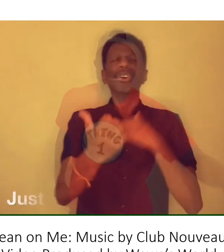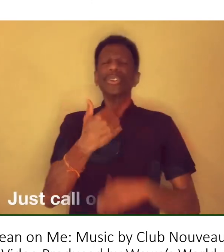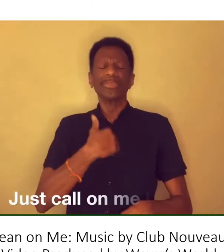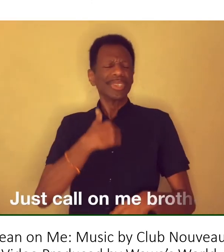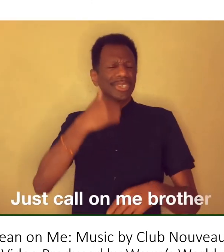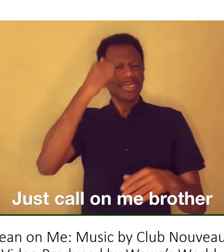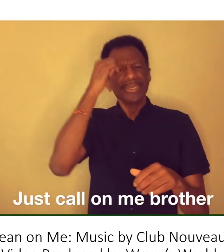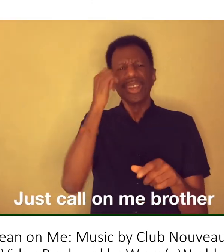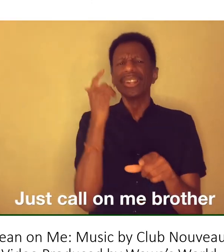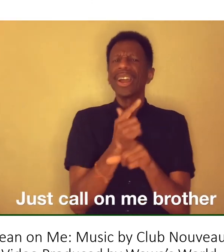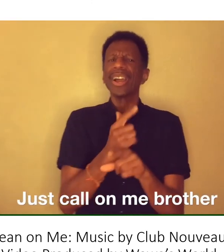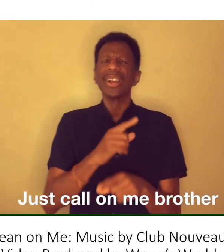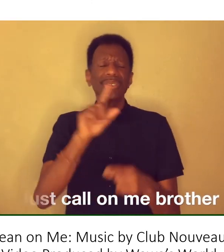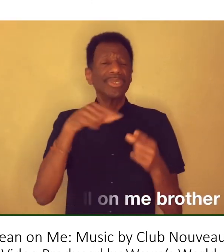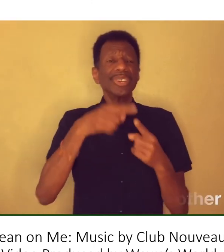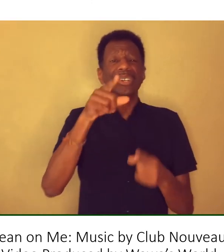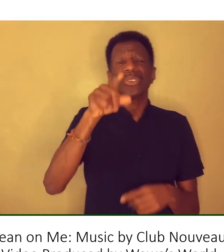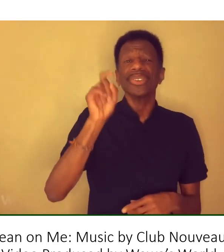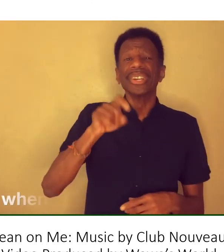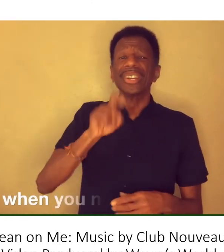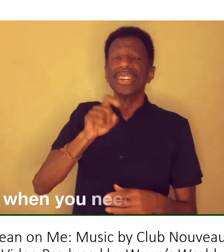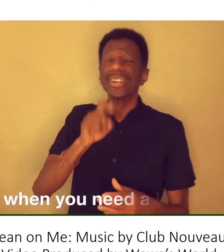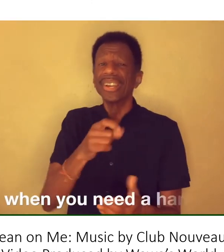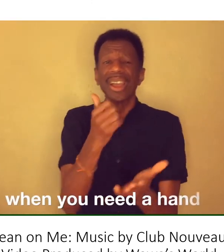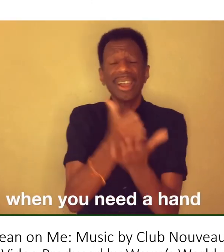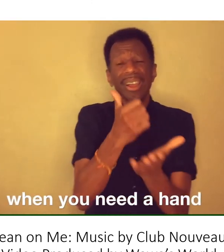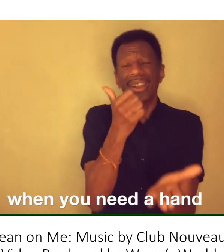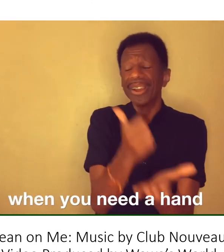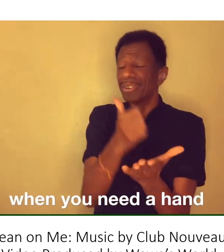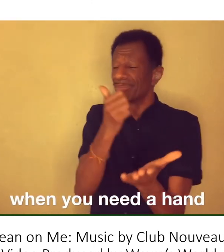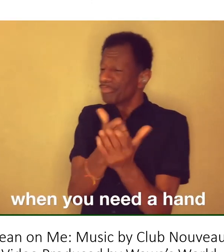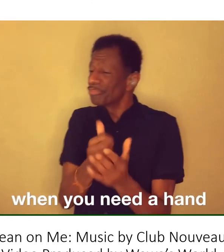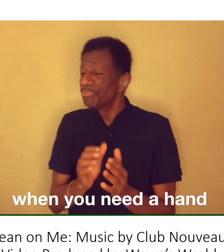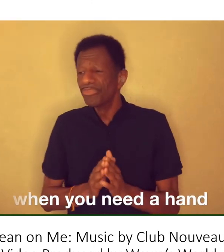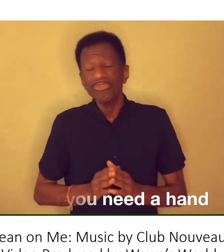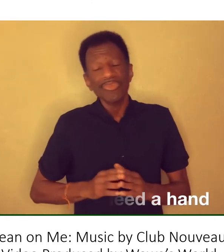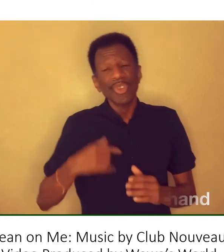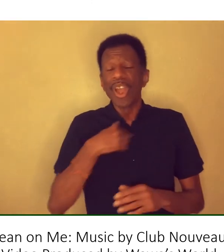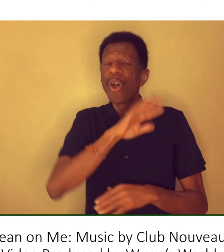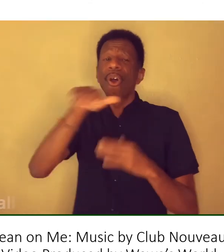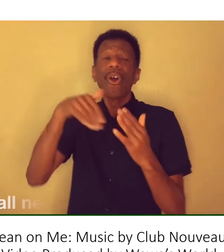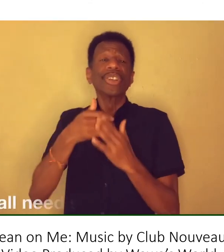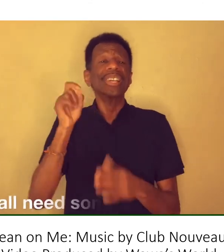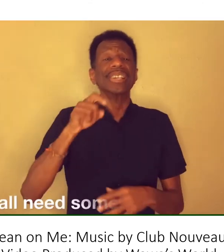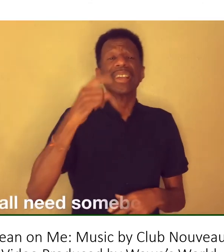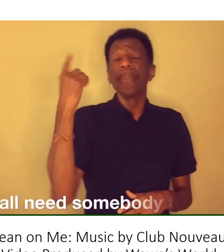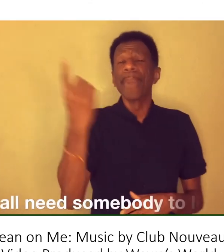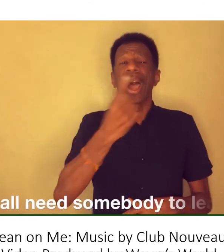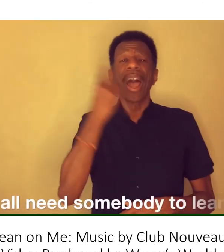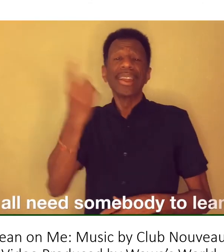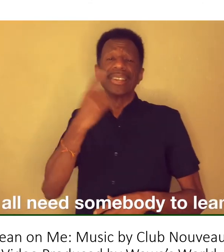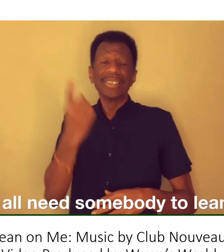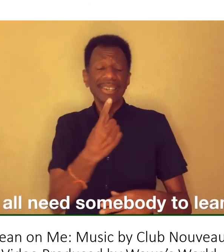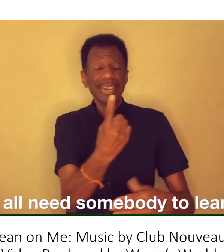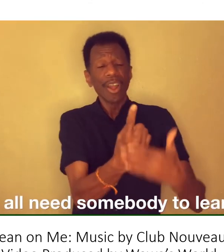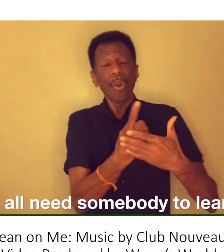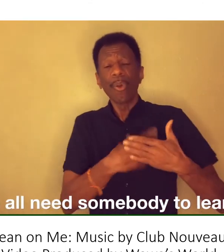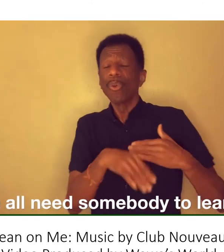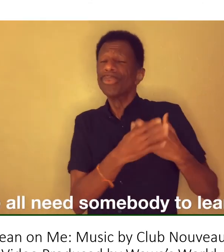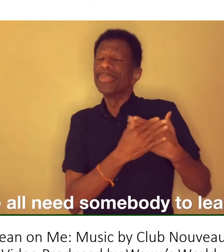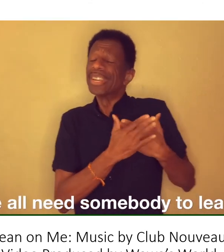you just call on me brother, if you need a hand, we all need somebody